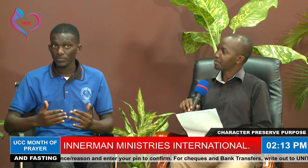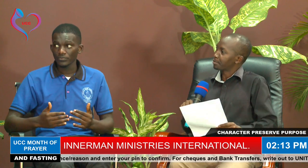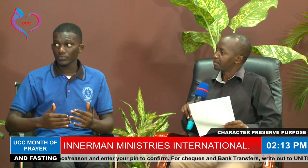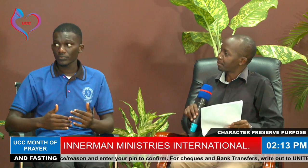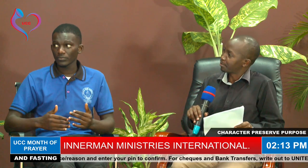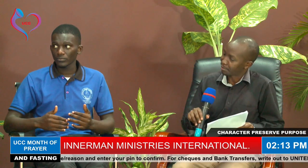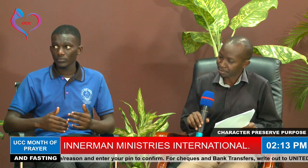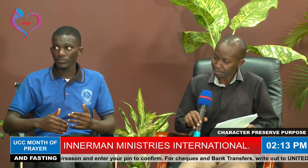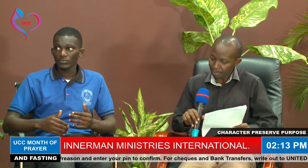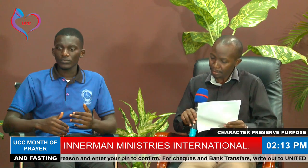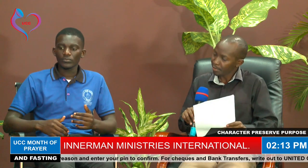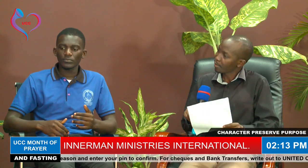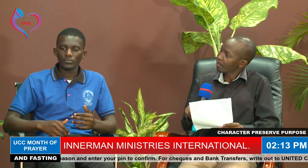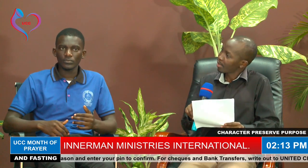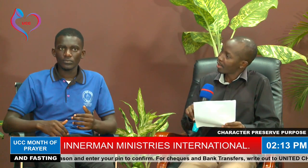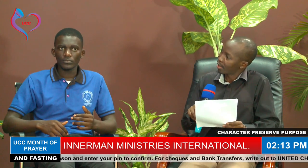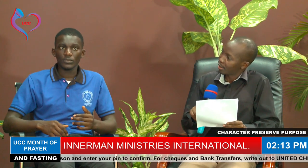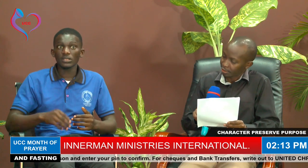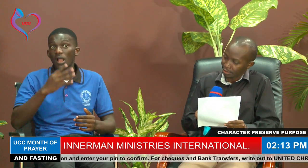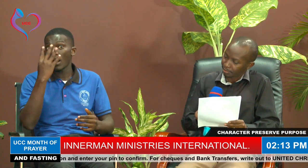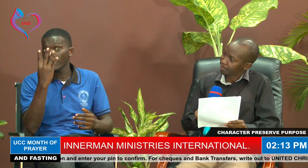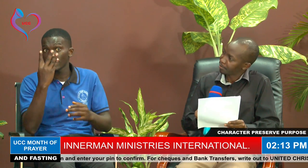get to Zungu. These are 4 days, and